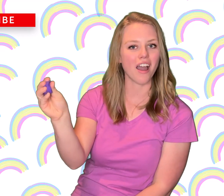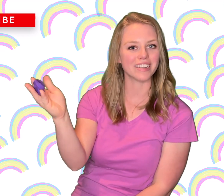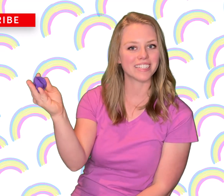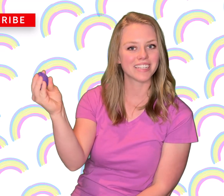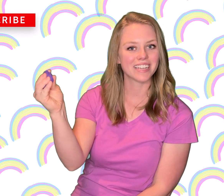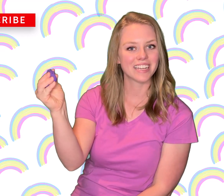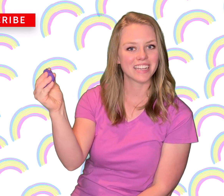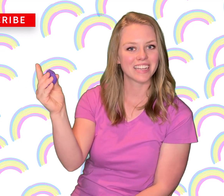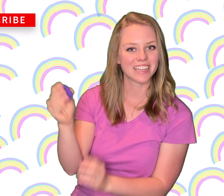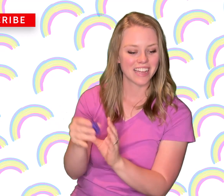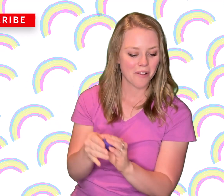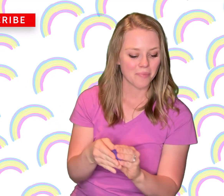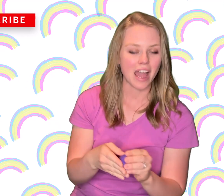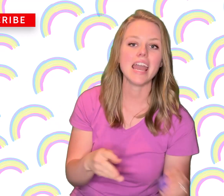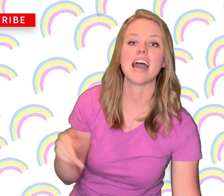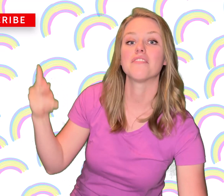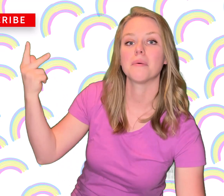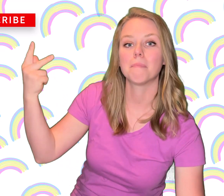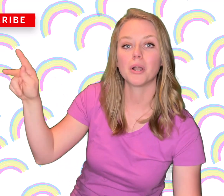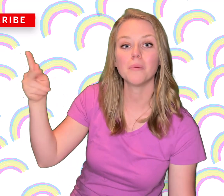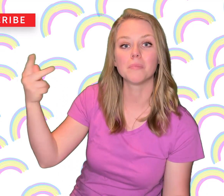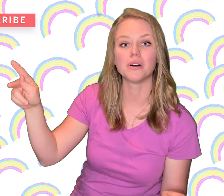want. I have purple